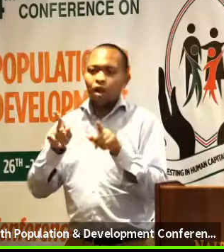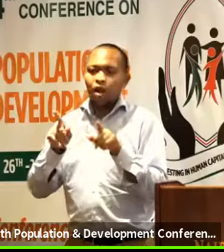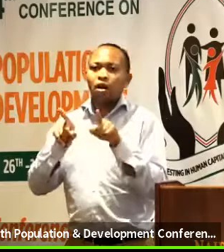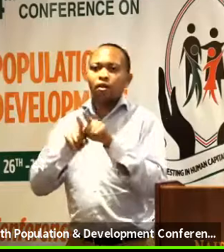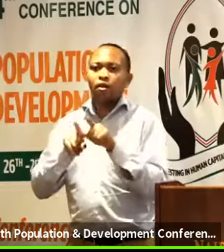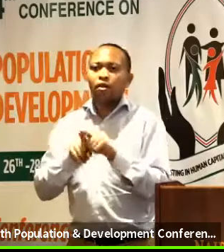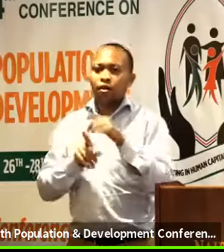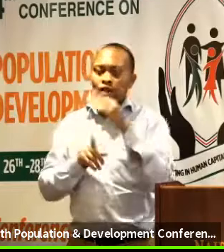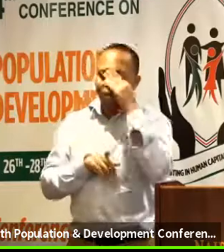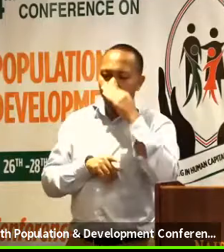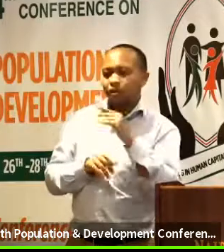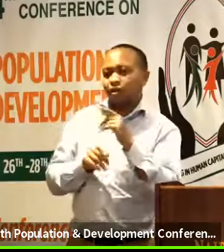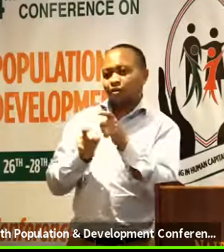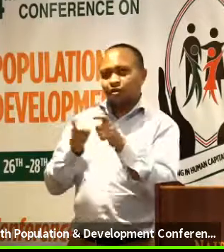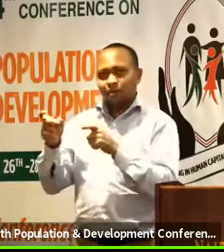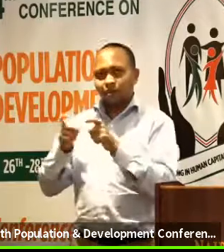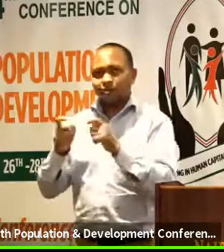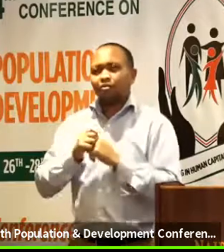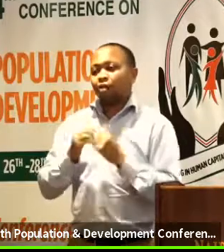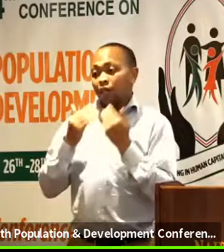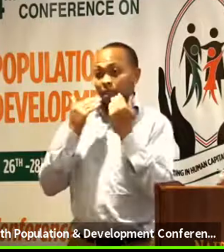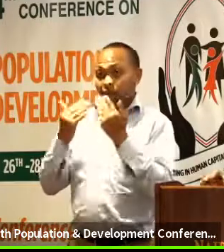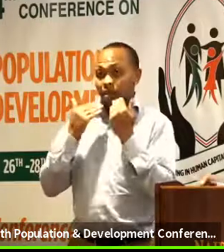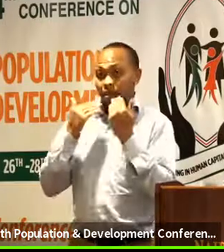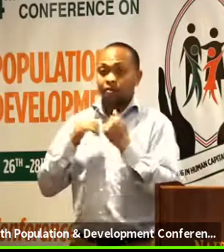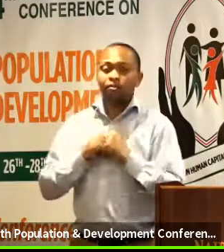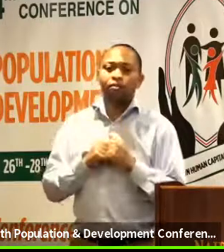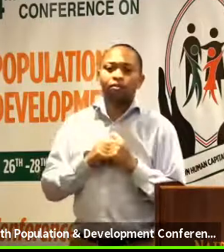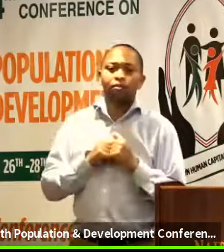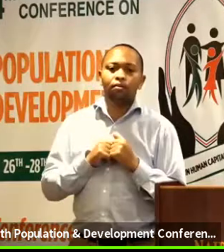of pollution management of population size. Thank you very much.